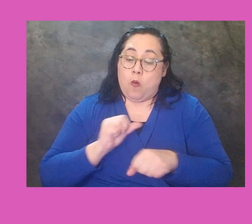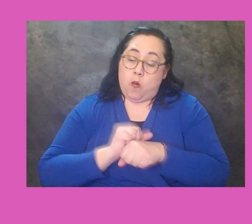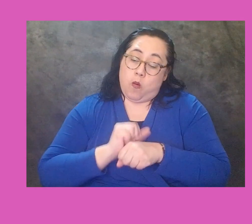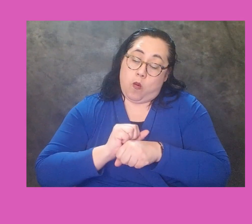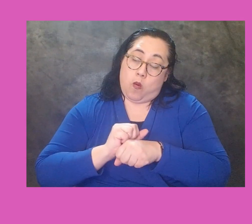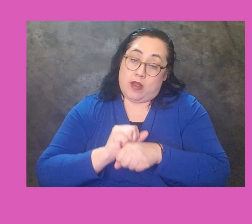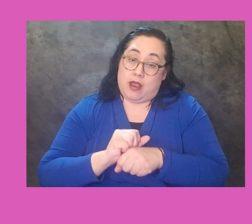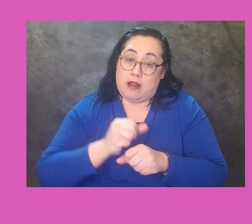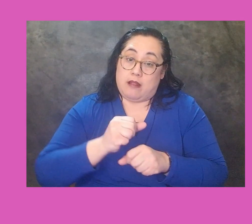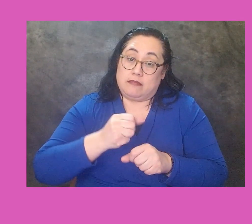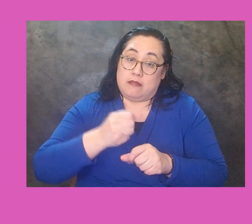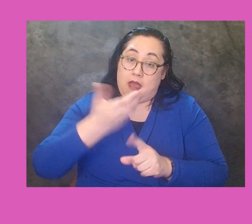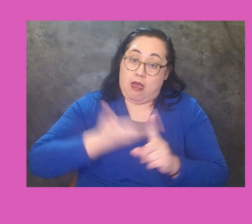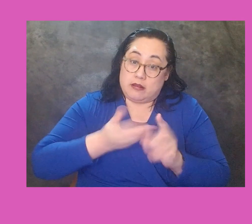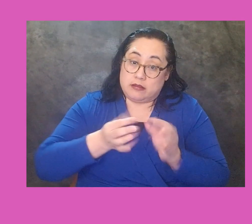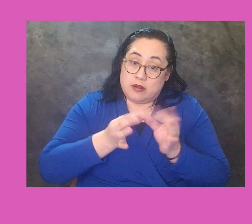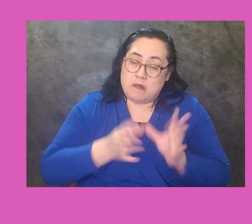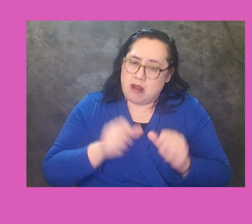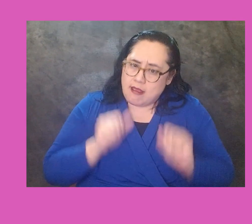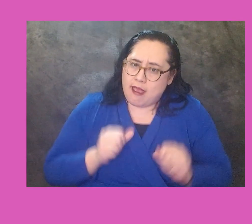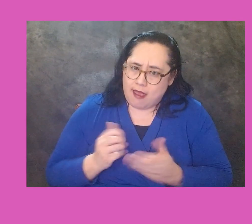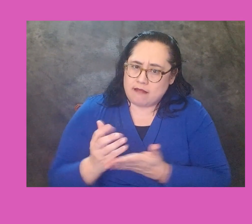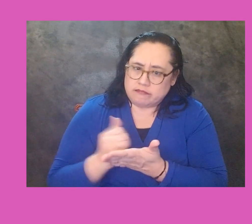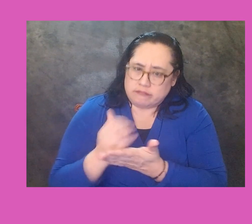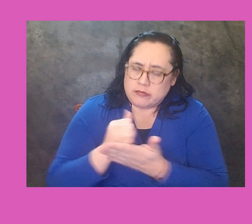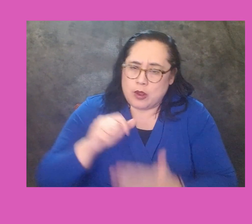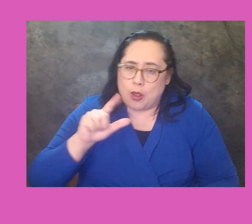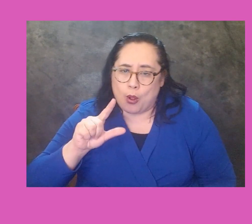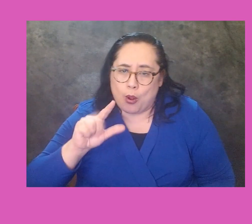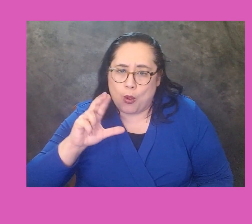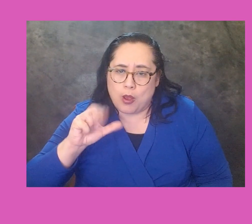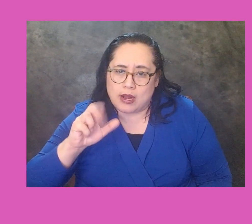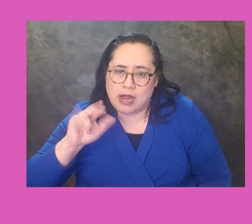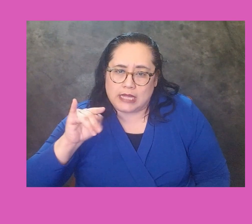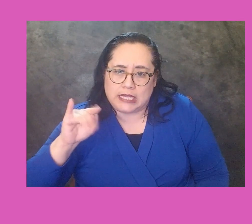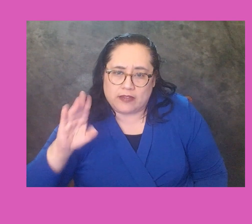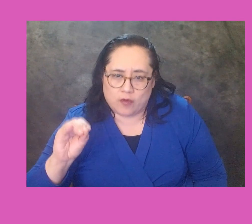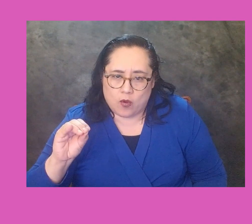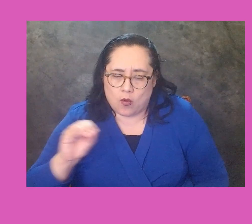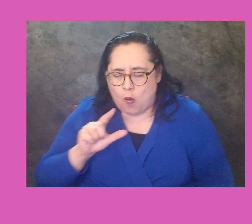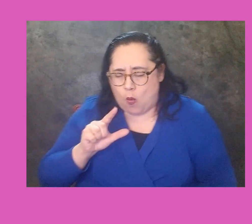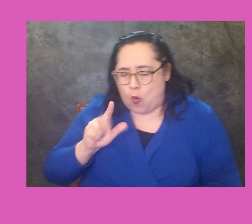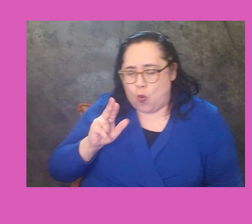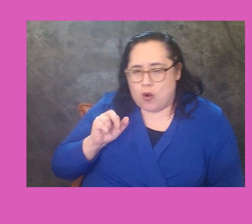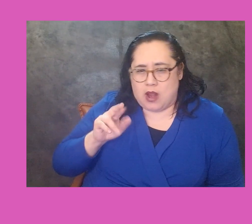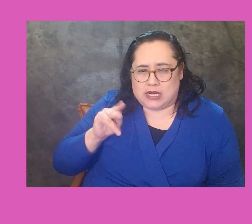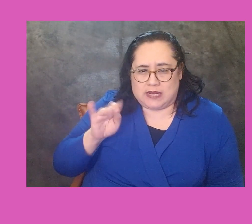Before, I mentioned that working as an interpreter could be lucrative.